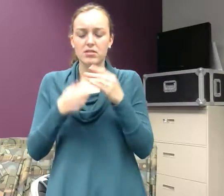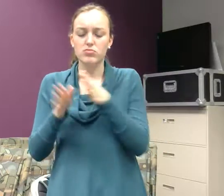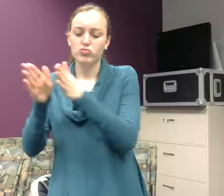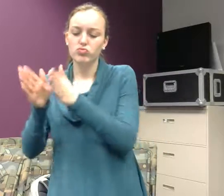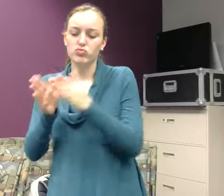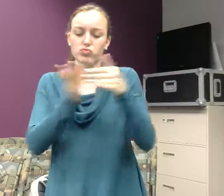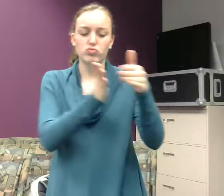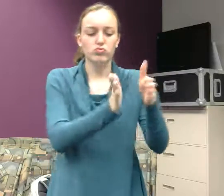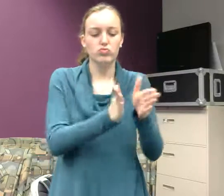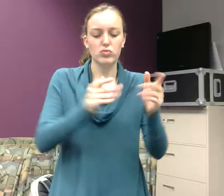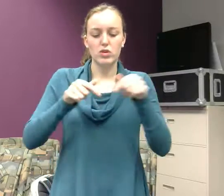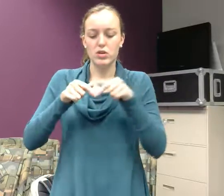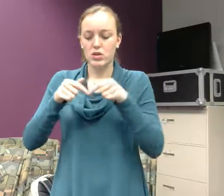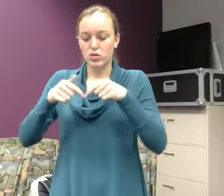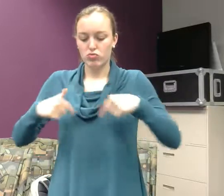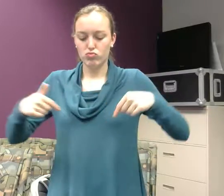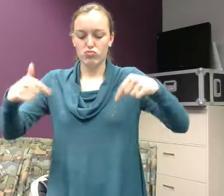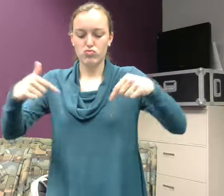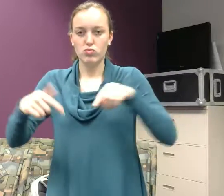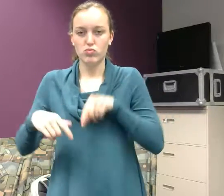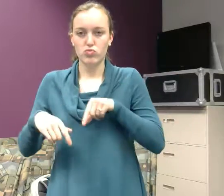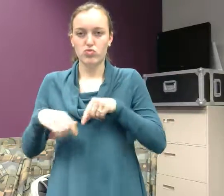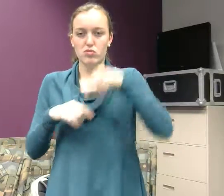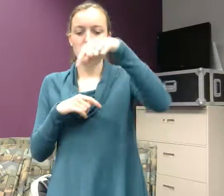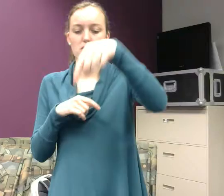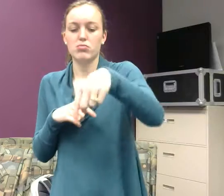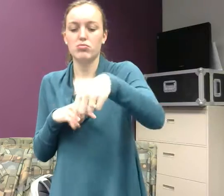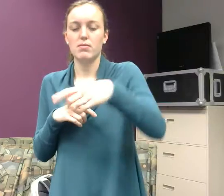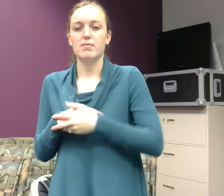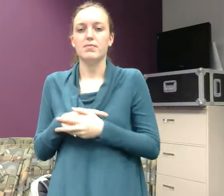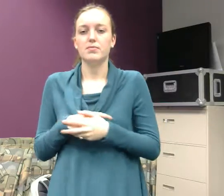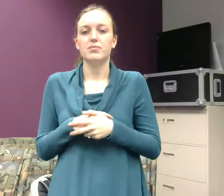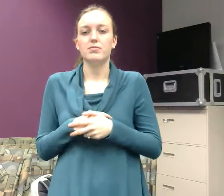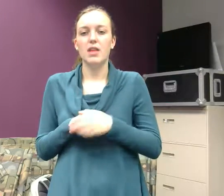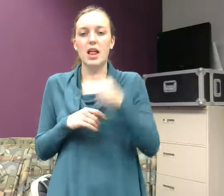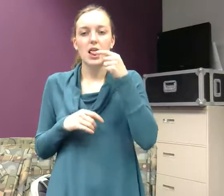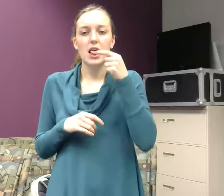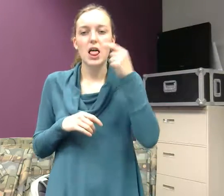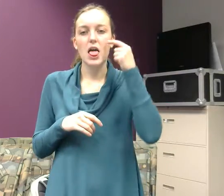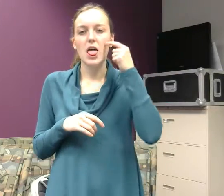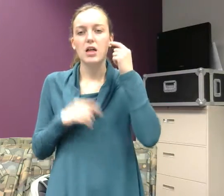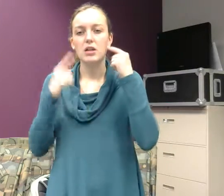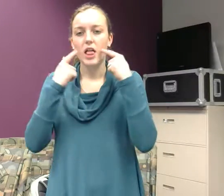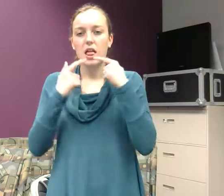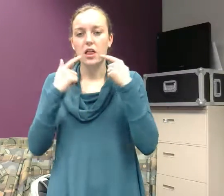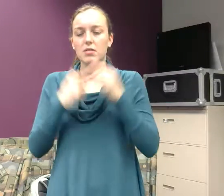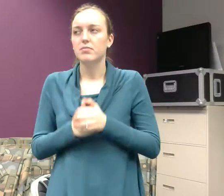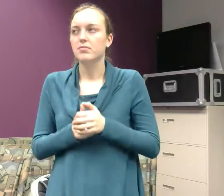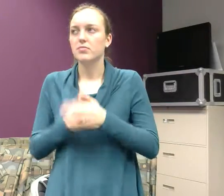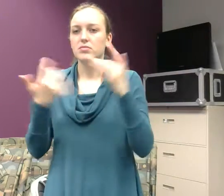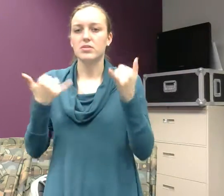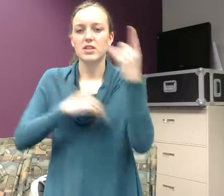blades, the tip of the tongue, and the back of the tongue. And so today in our experiment, we're going to use 4